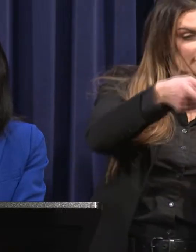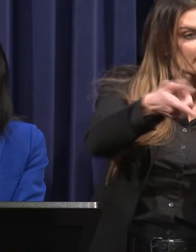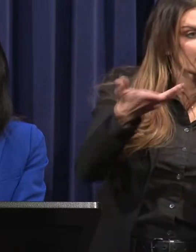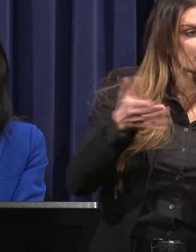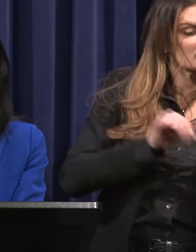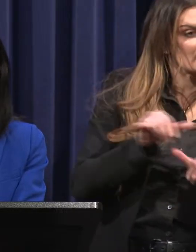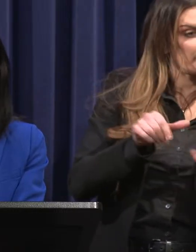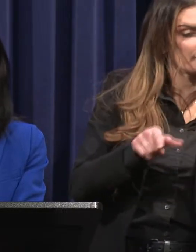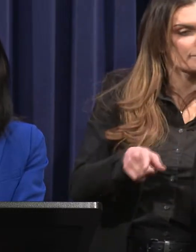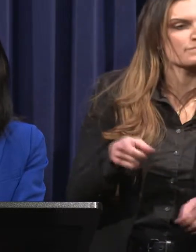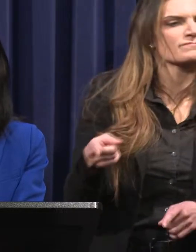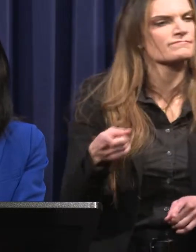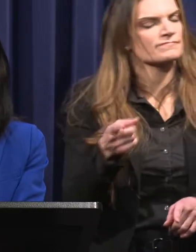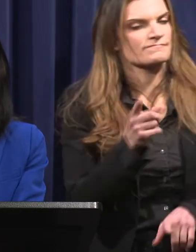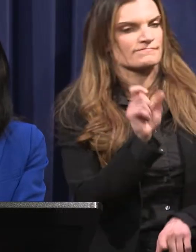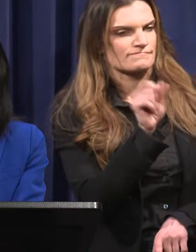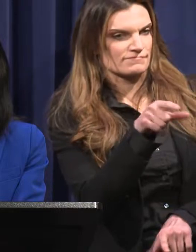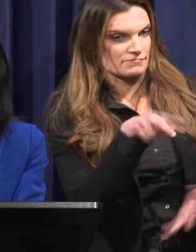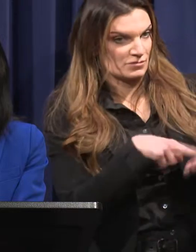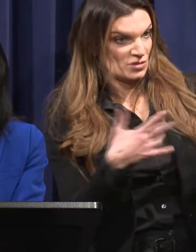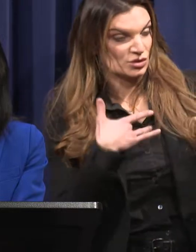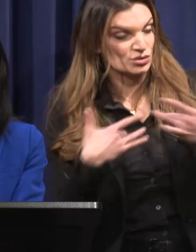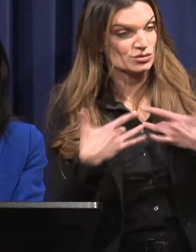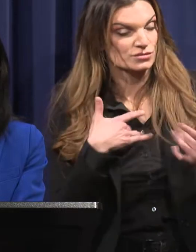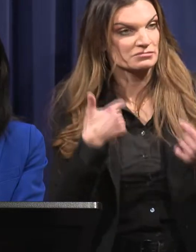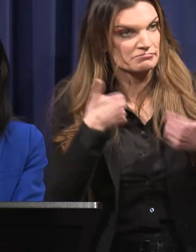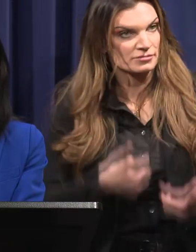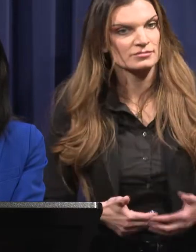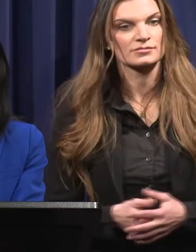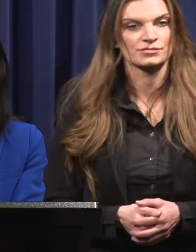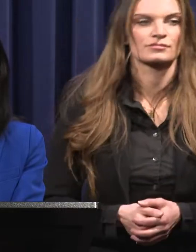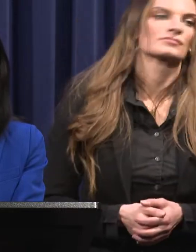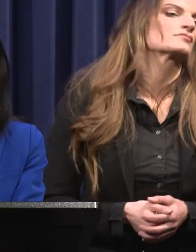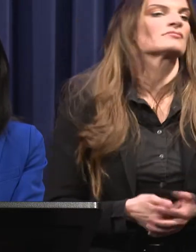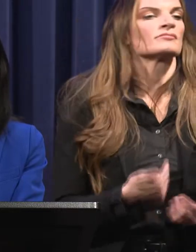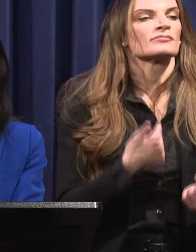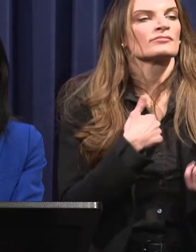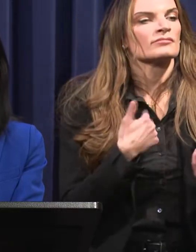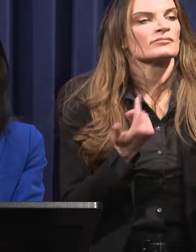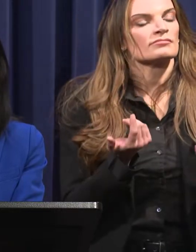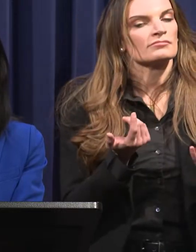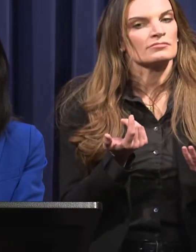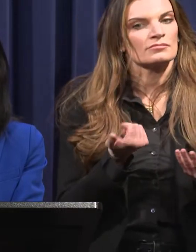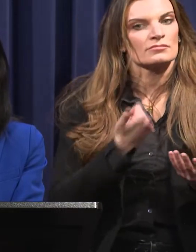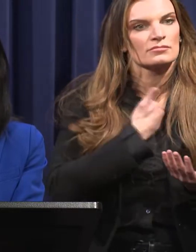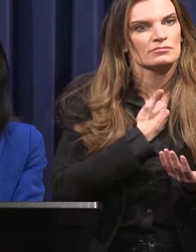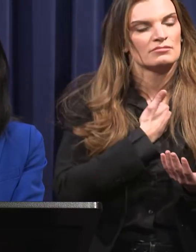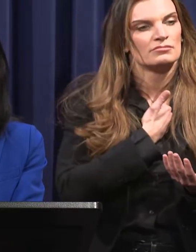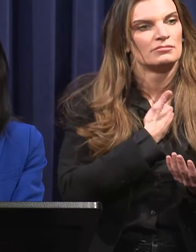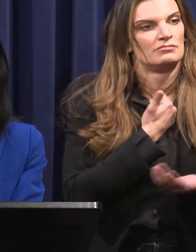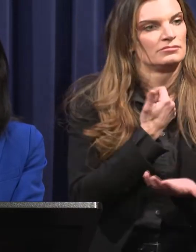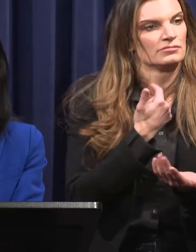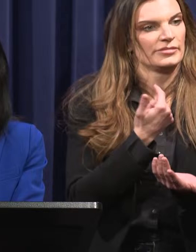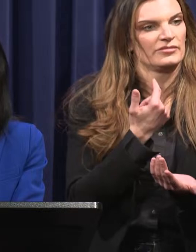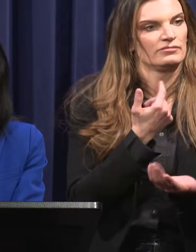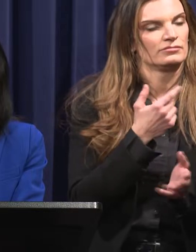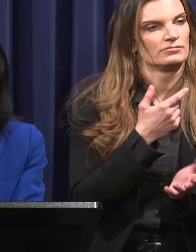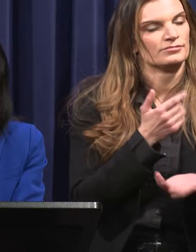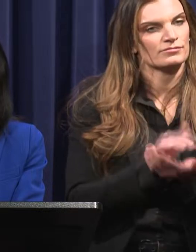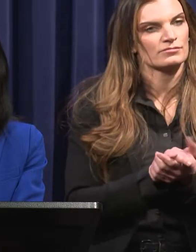When I say did I have concerns about it, I certainly had hoped that the people who had control over that